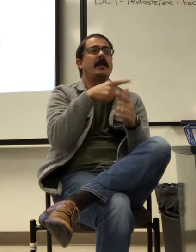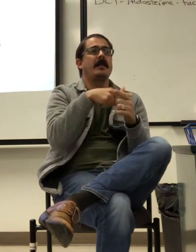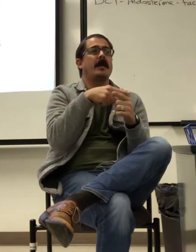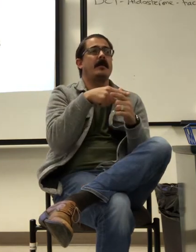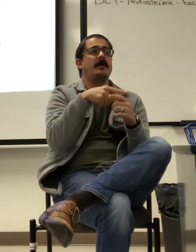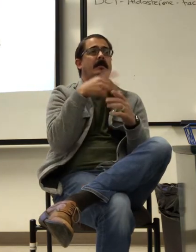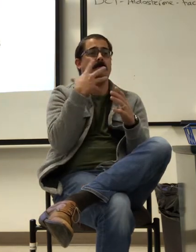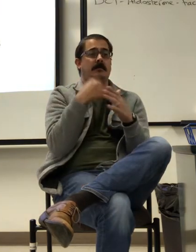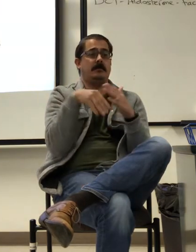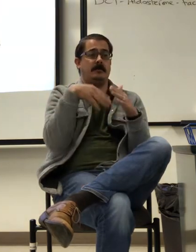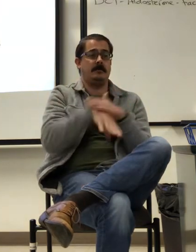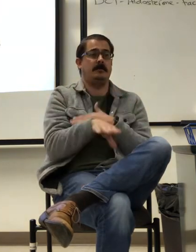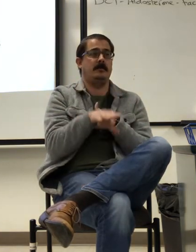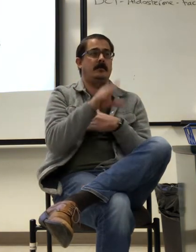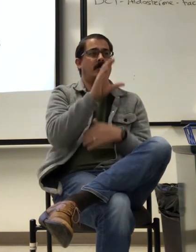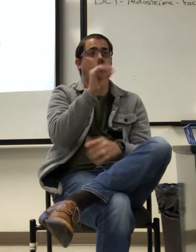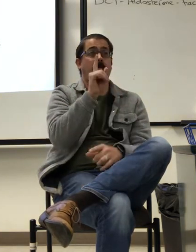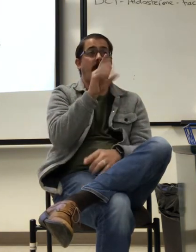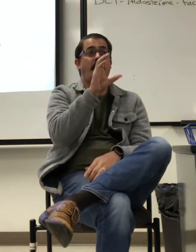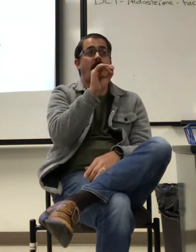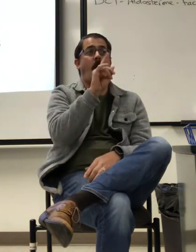into a collecting duct.